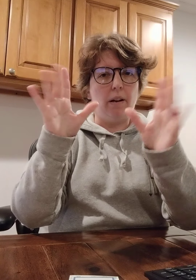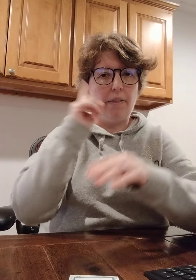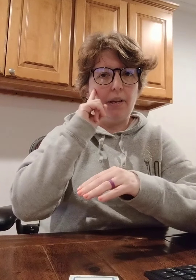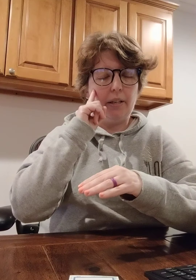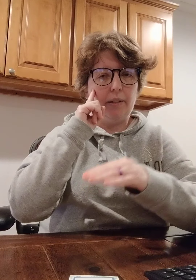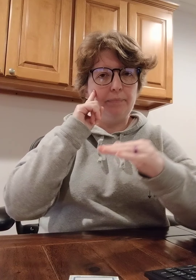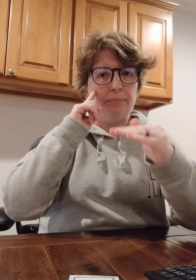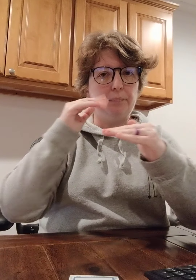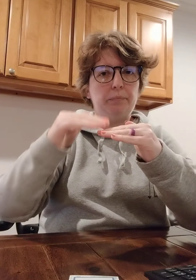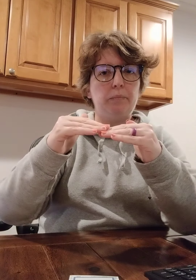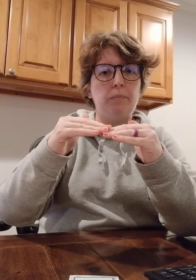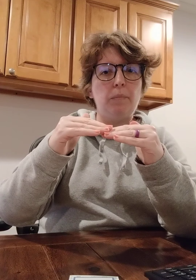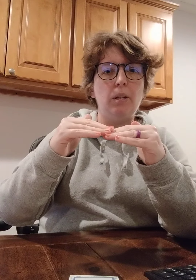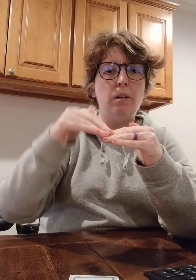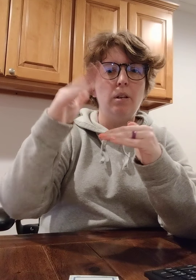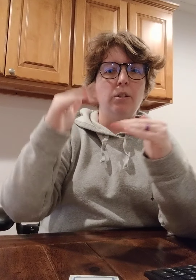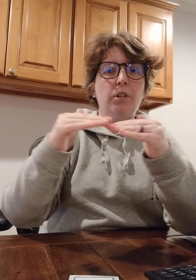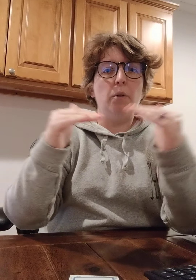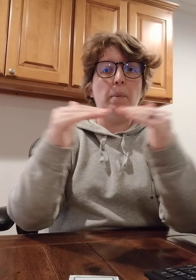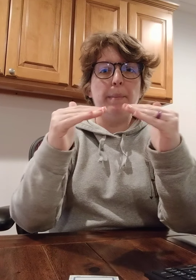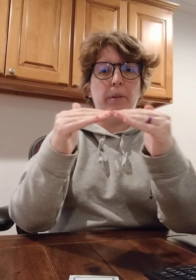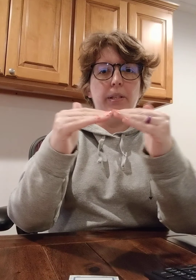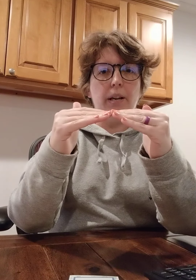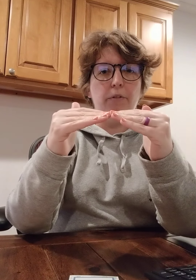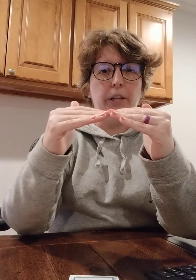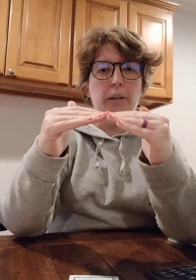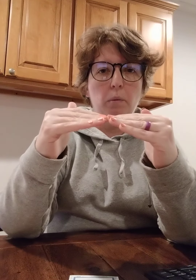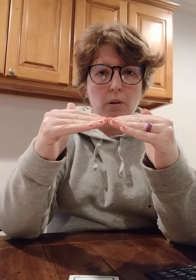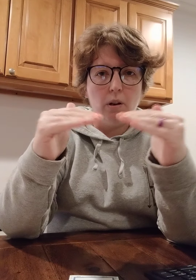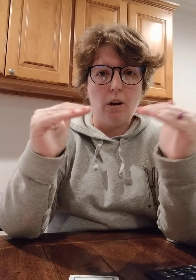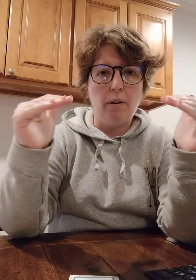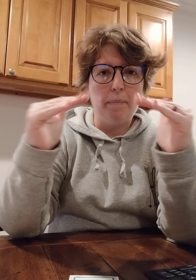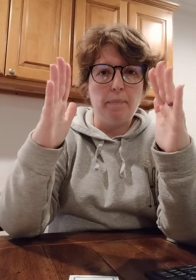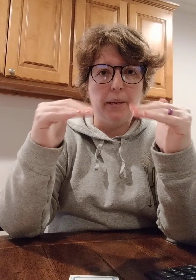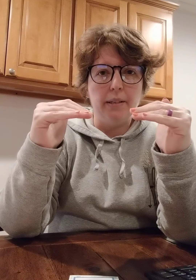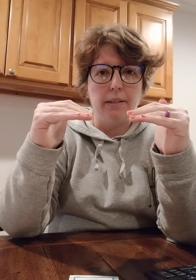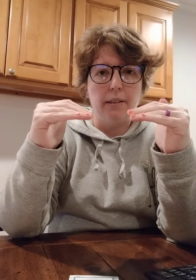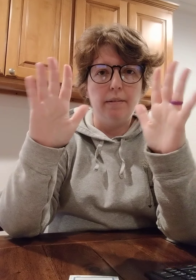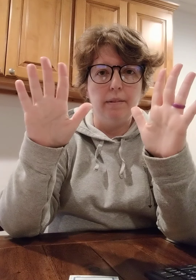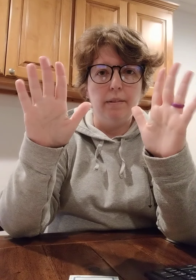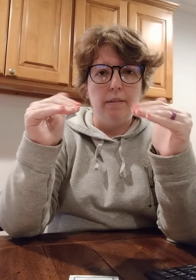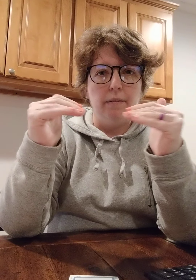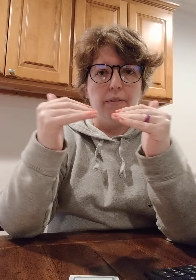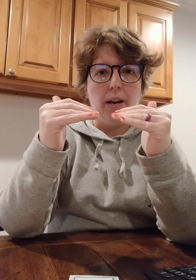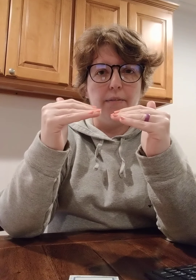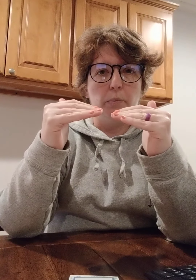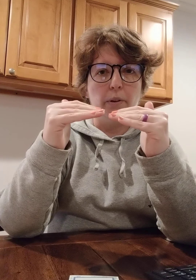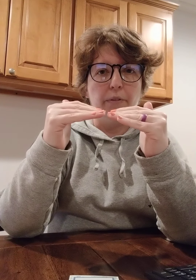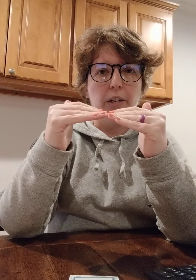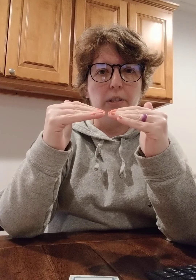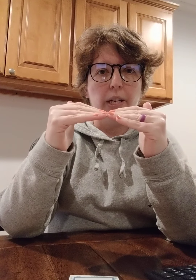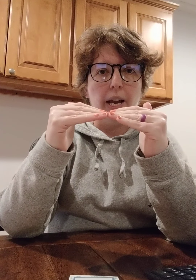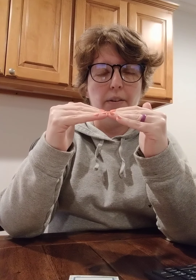I think. So remember, the sign for equal, our bent fives with our fingers